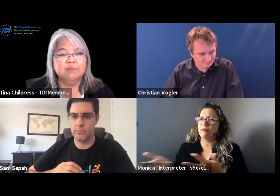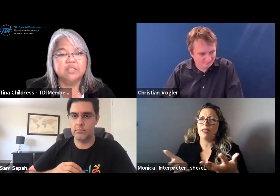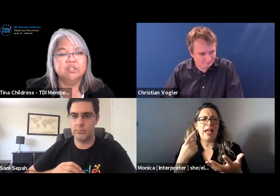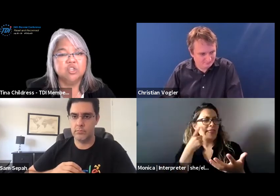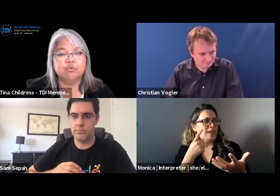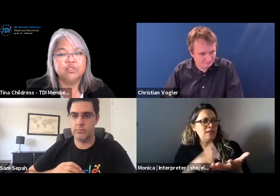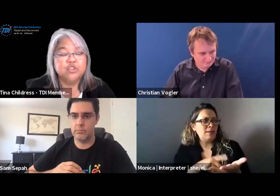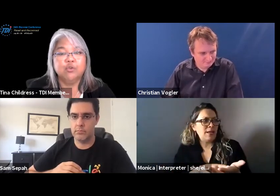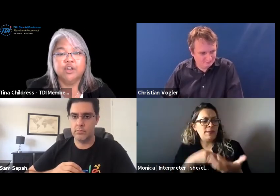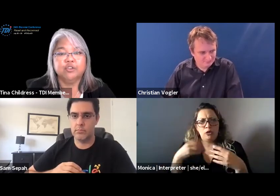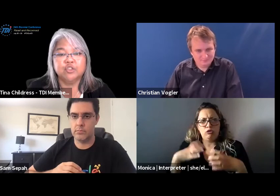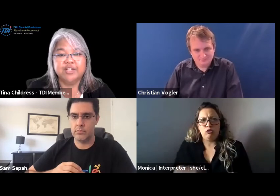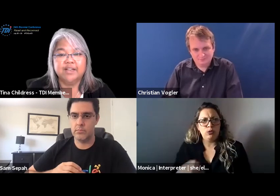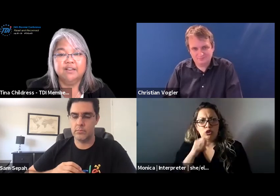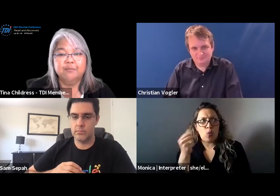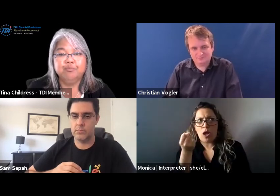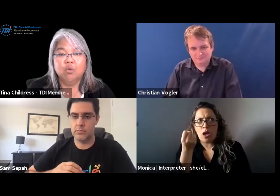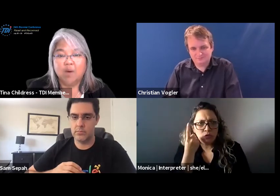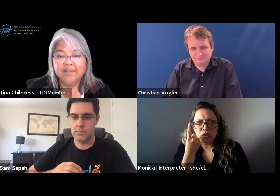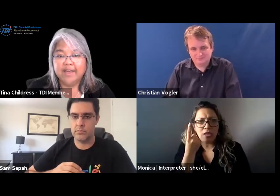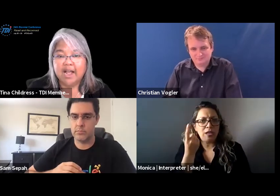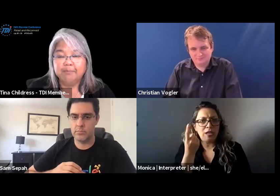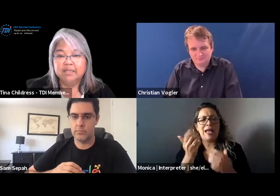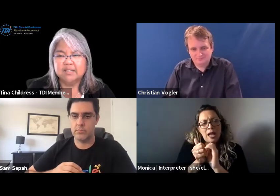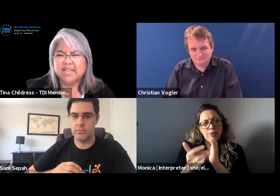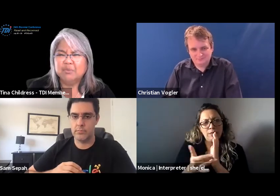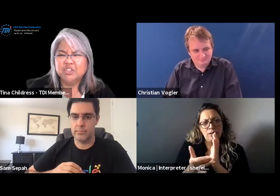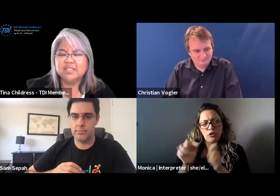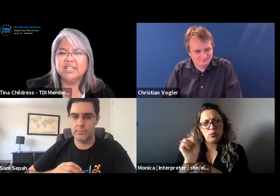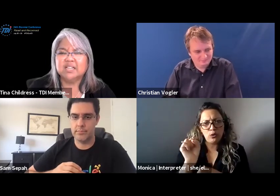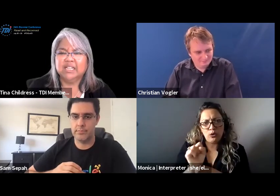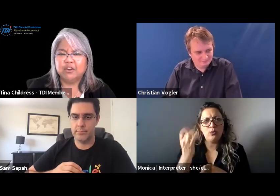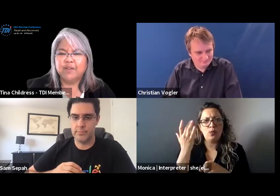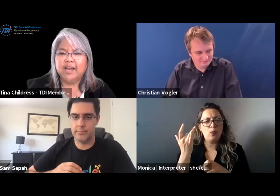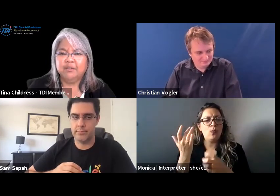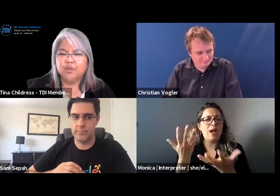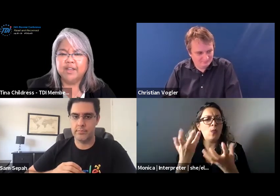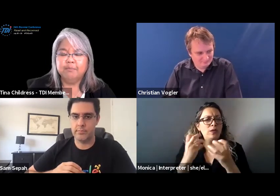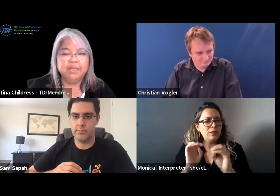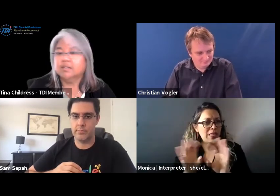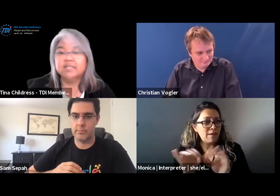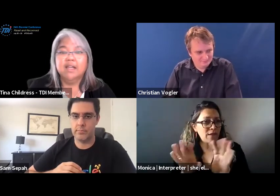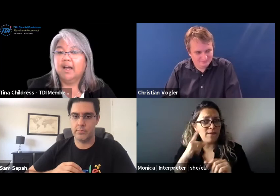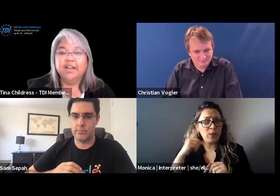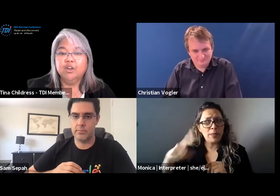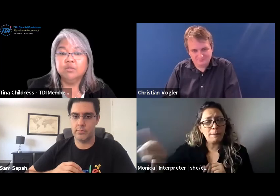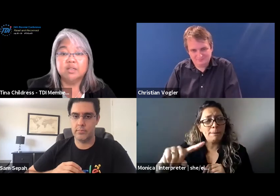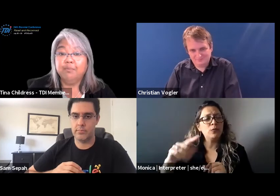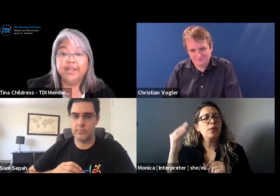sometimes consumers don't understand why that happens. And I would just like to clarify it for them because I know some